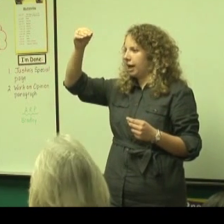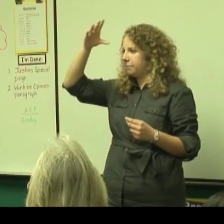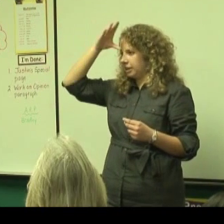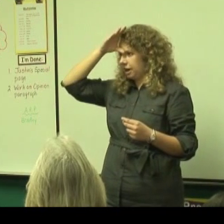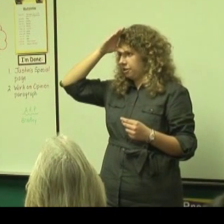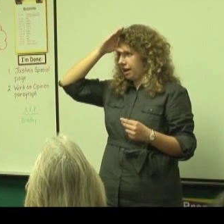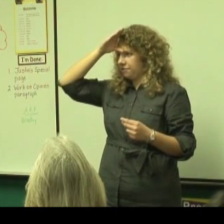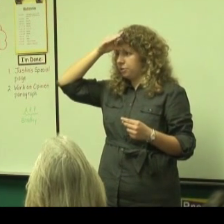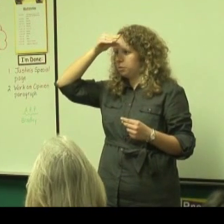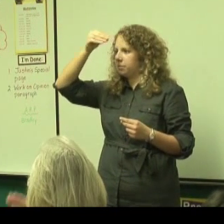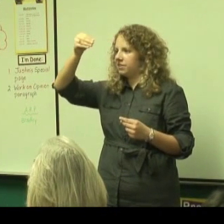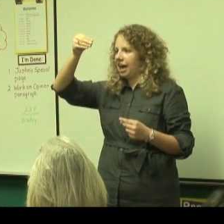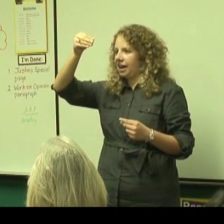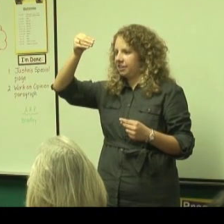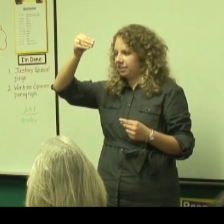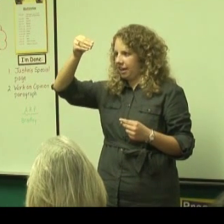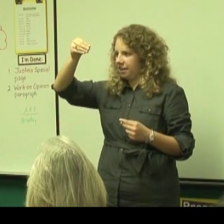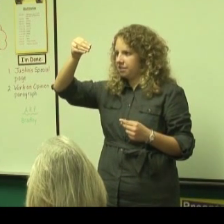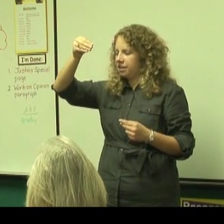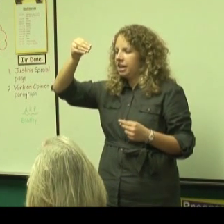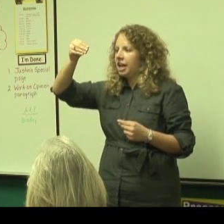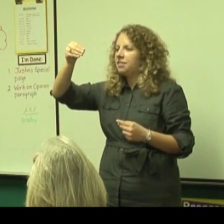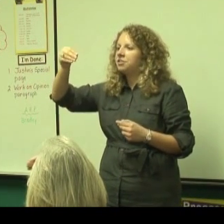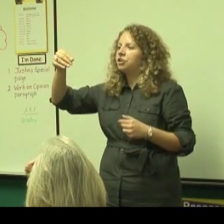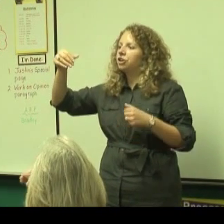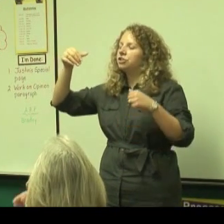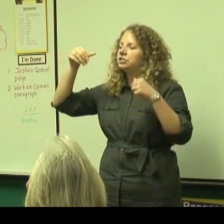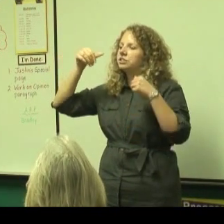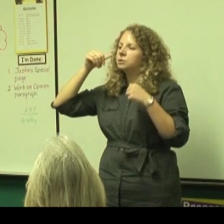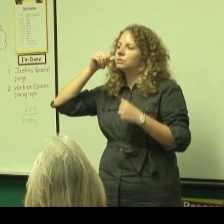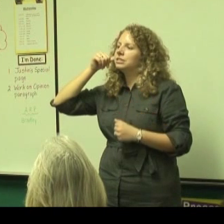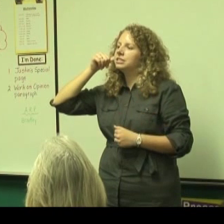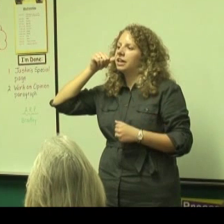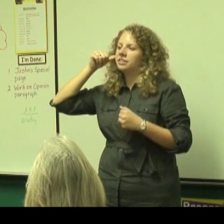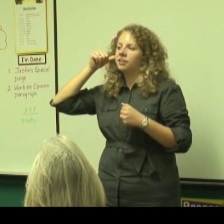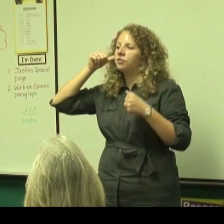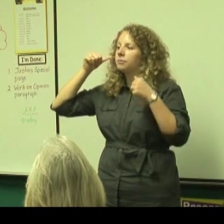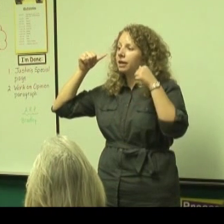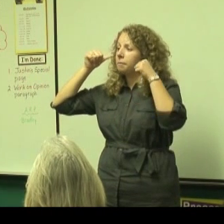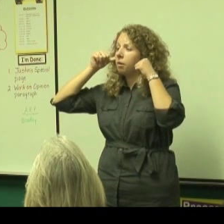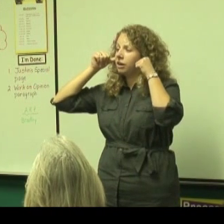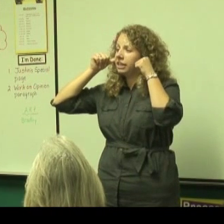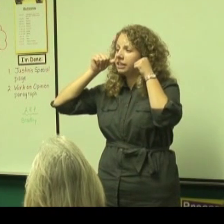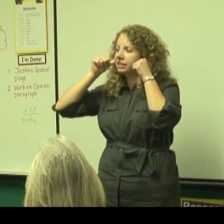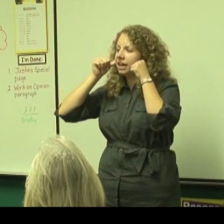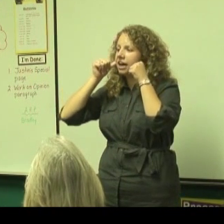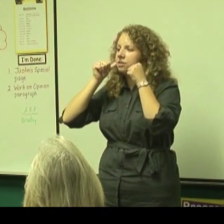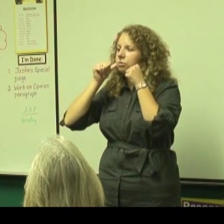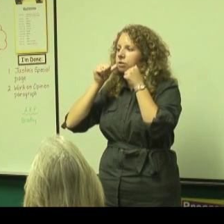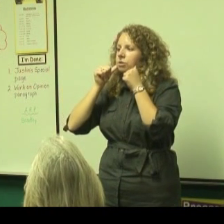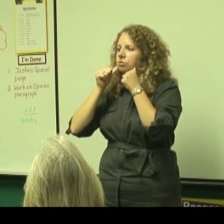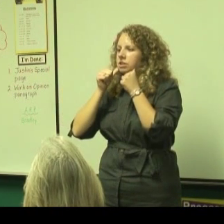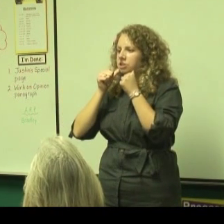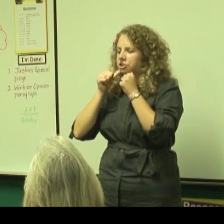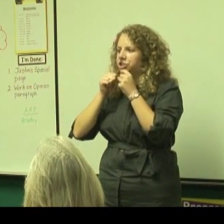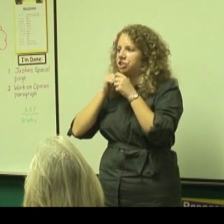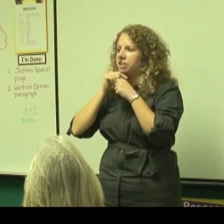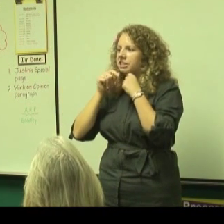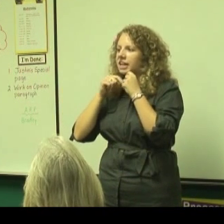cap, like how you have the brim of the hat, like that. And then girls, this was the sign like from like a bonnet, like that, where it would go down under your chin and